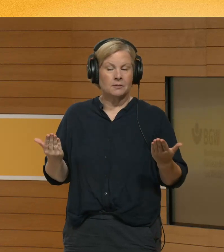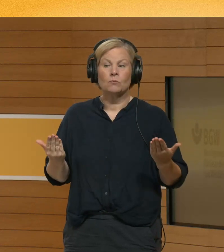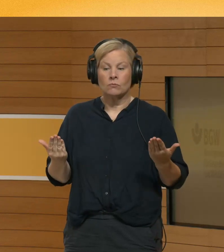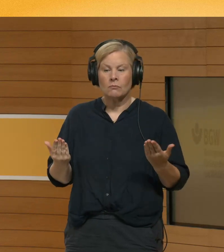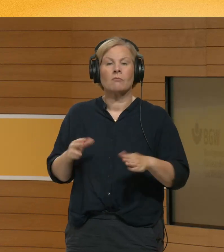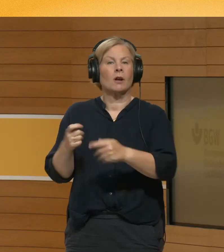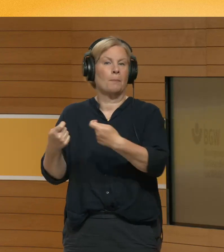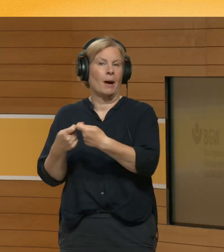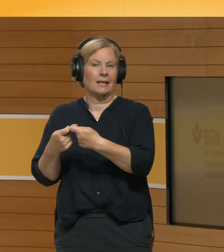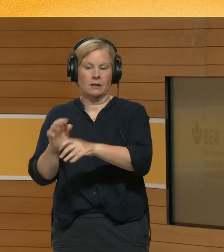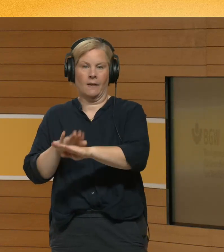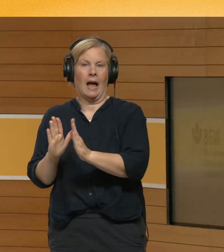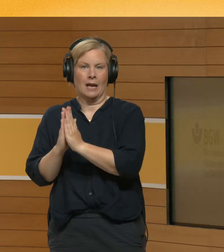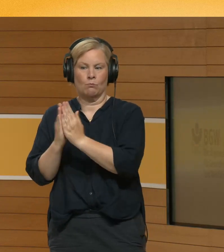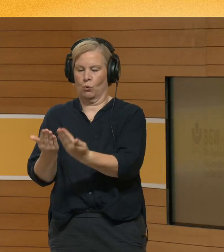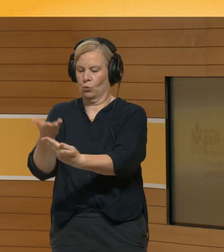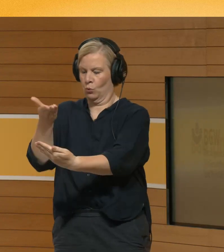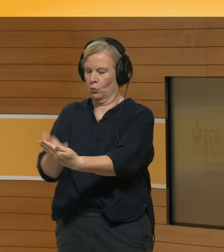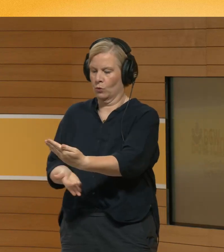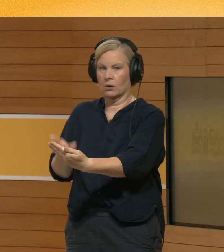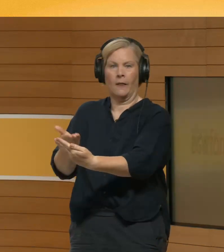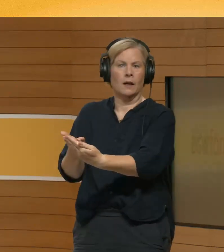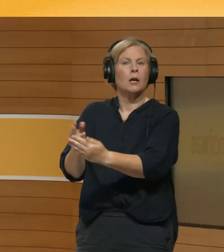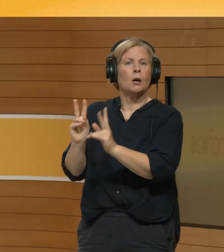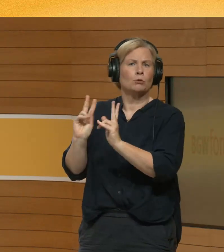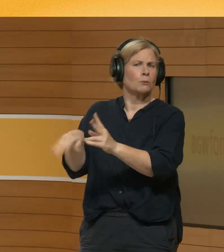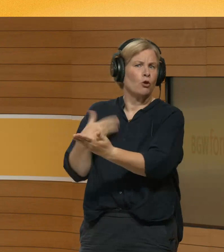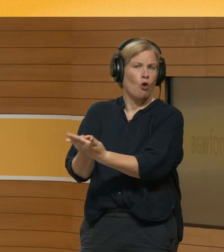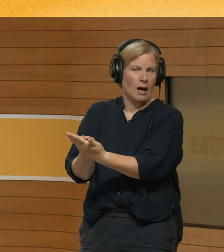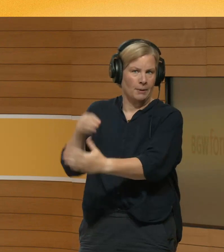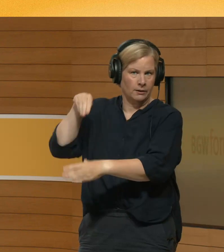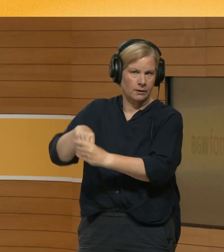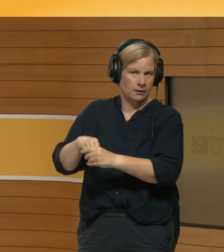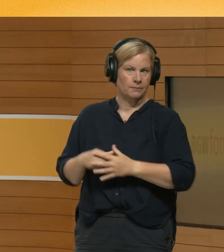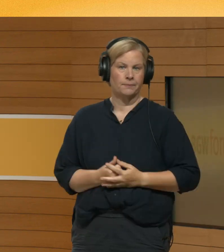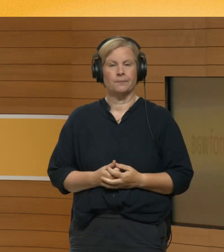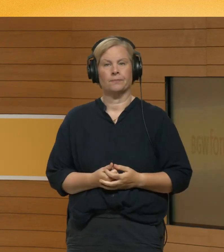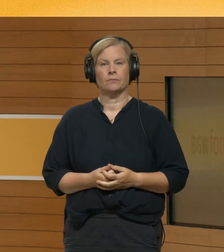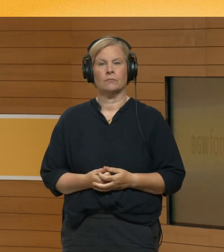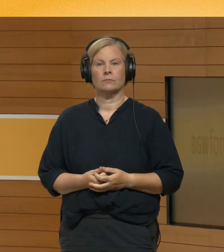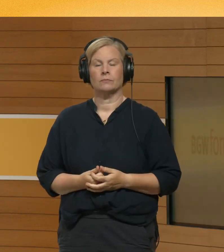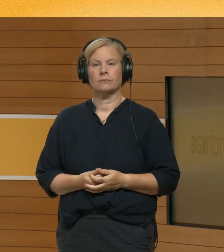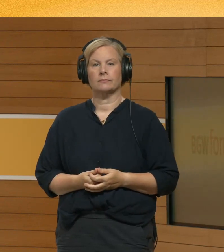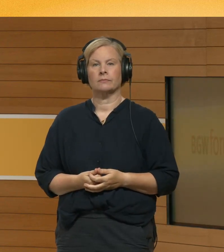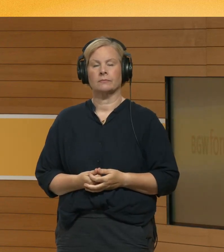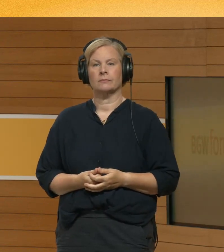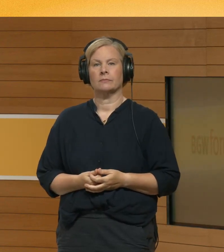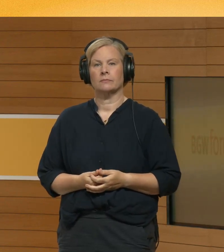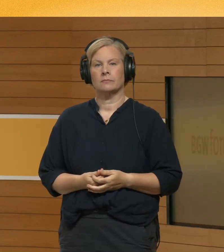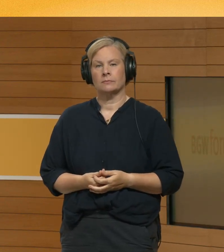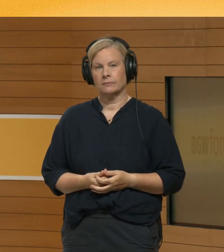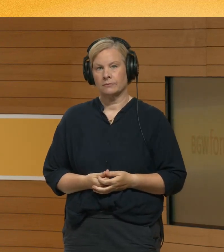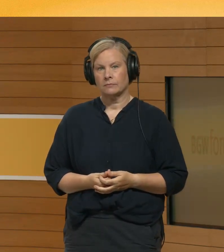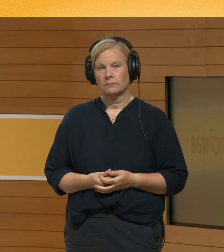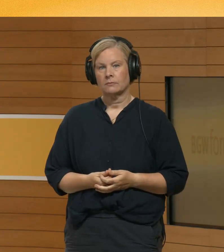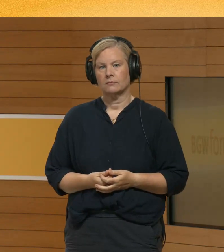from there, you probably started off, developed some initiatives in your different hospitals. I'm not sure